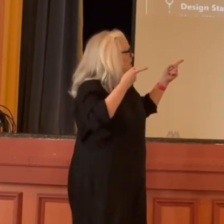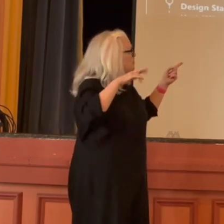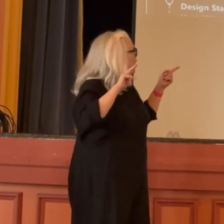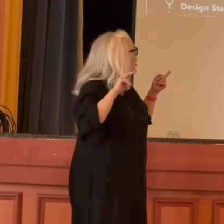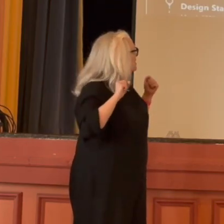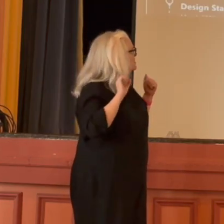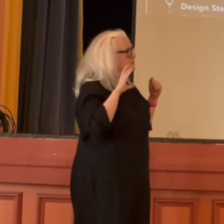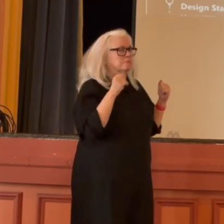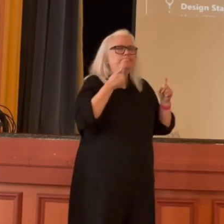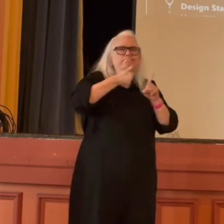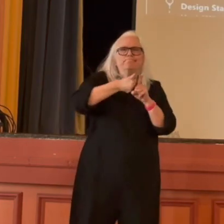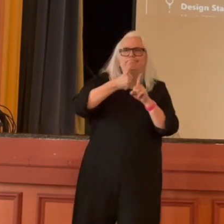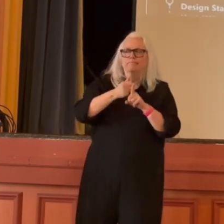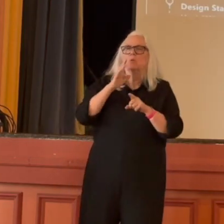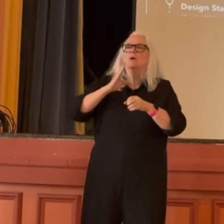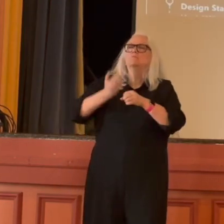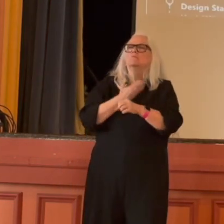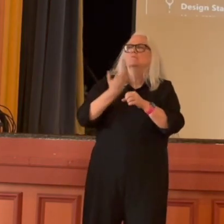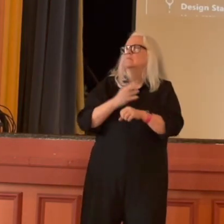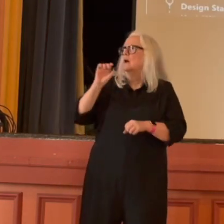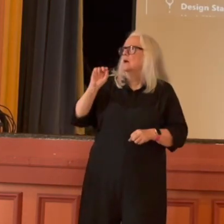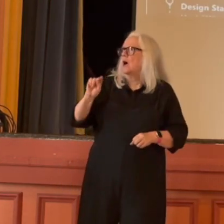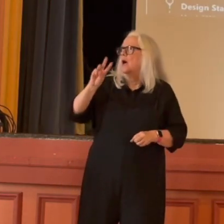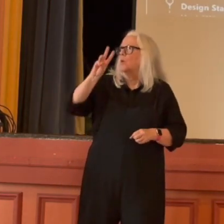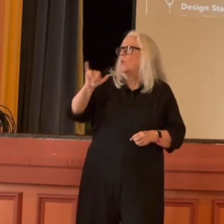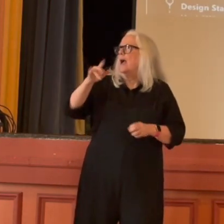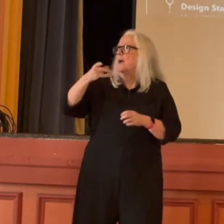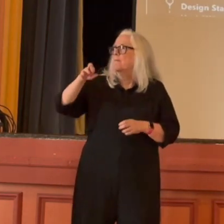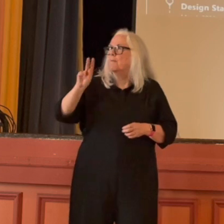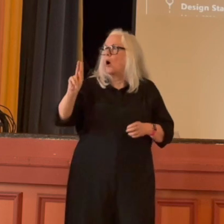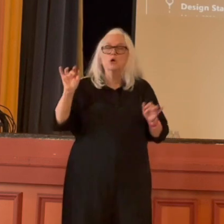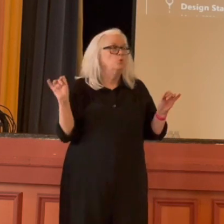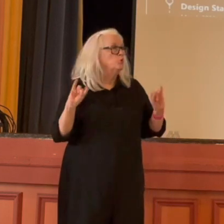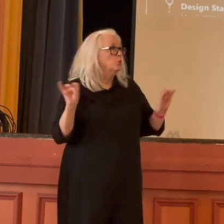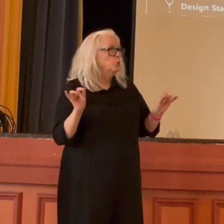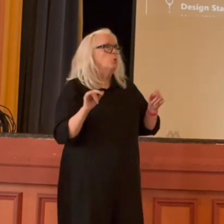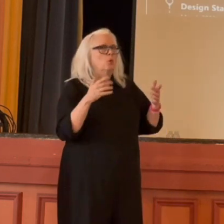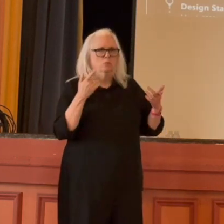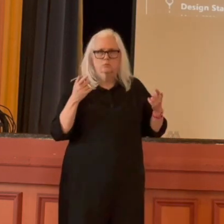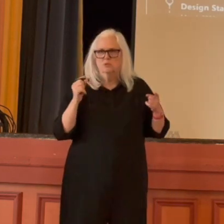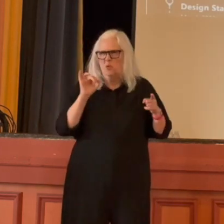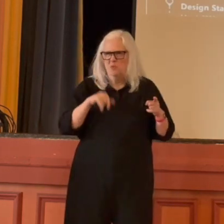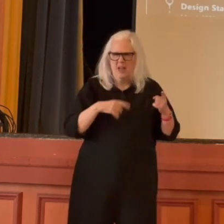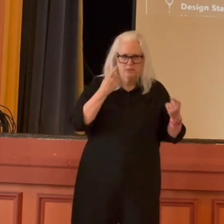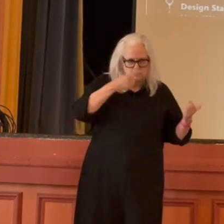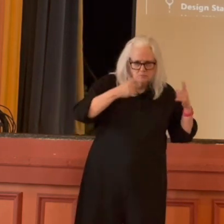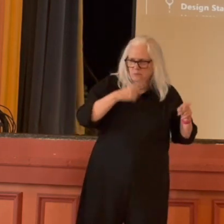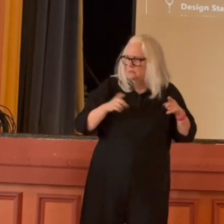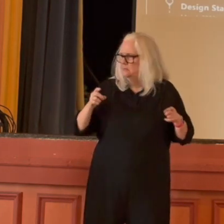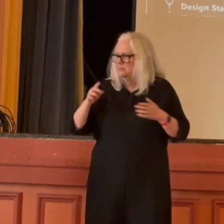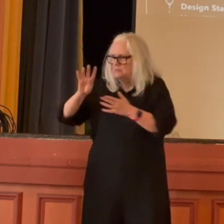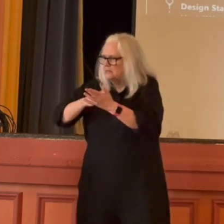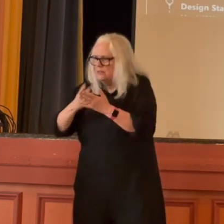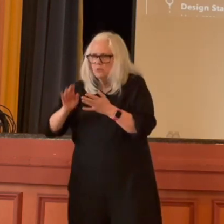process of redoing Conway Park as well. So talking through who's doing what when, making sure we're all working